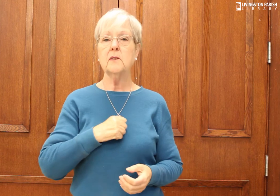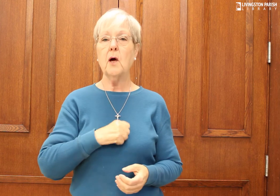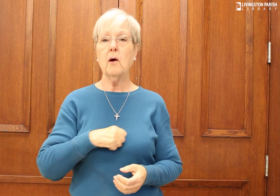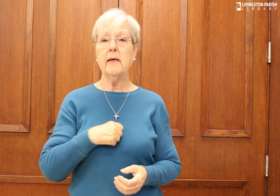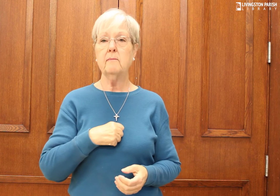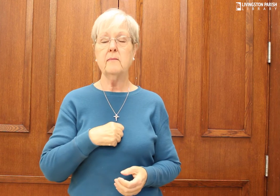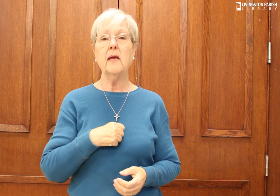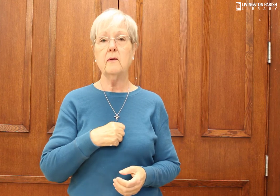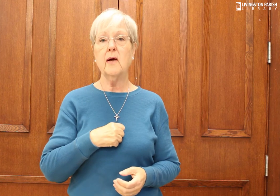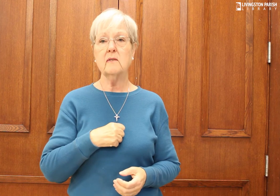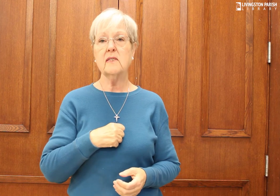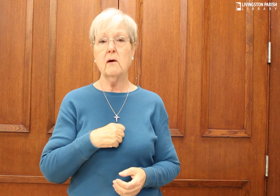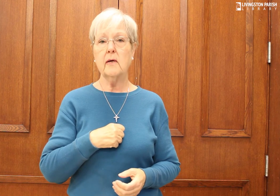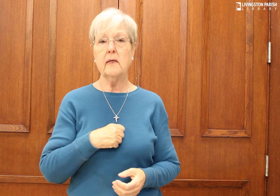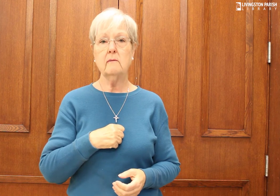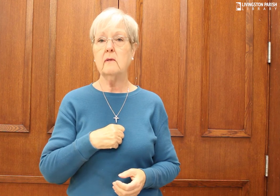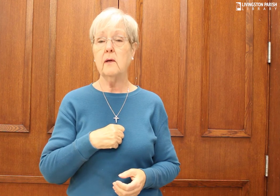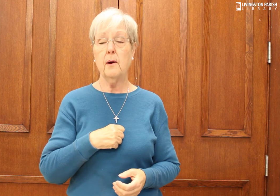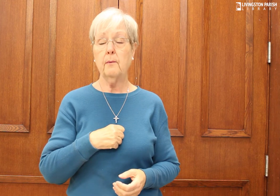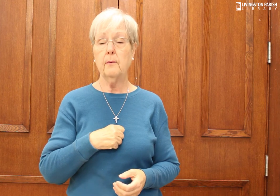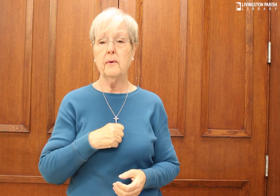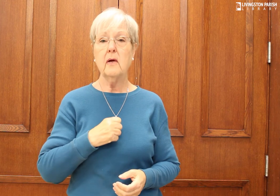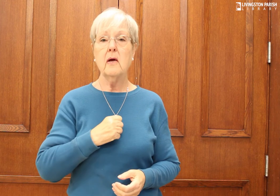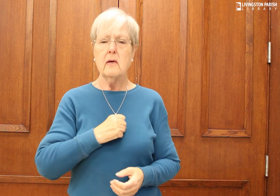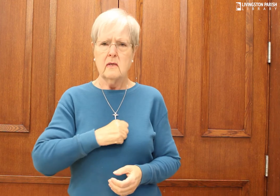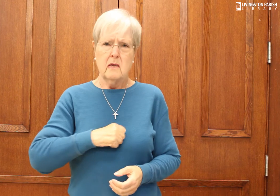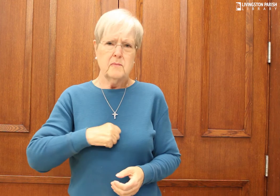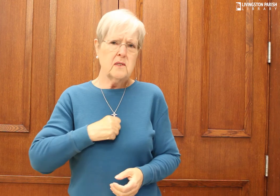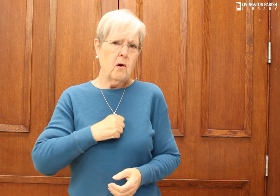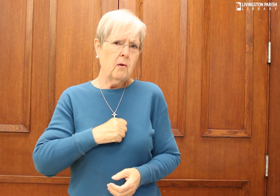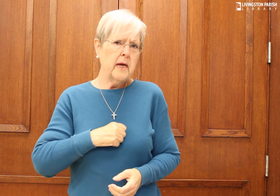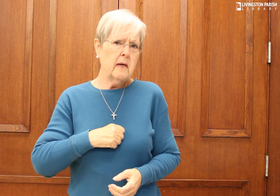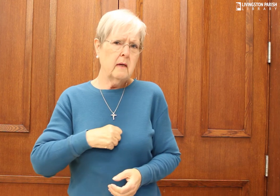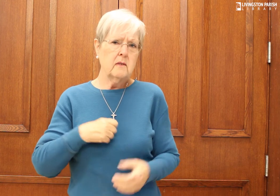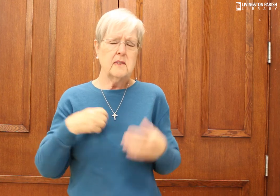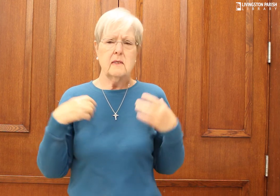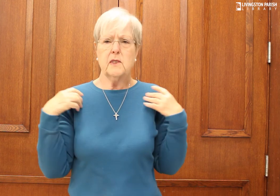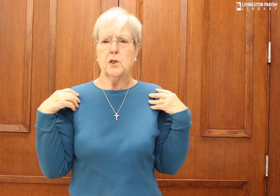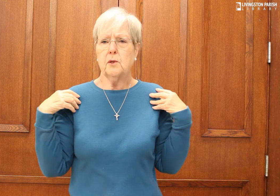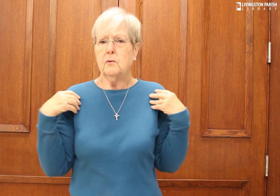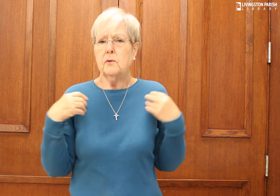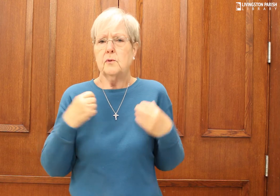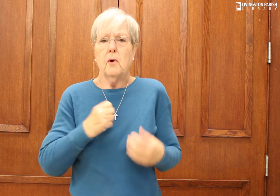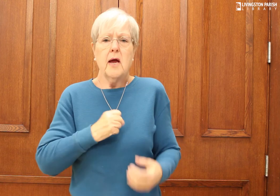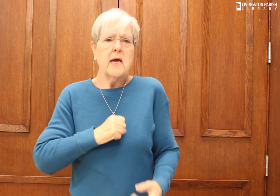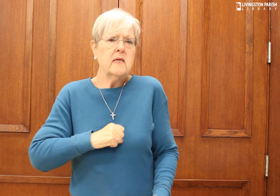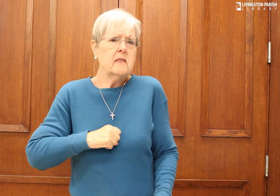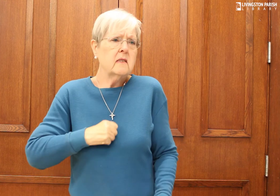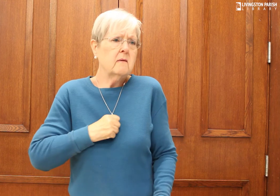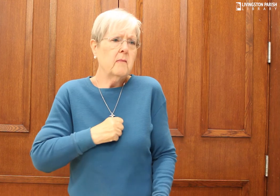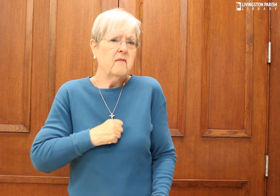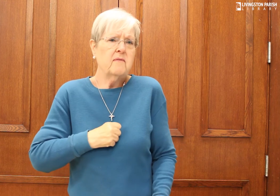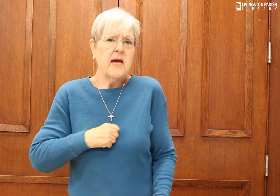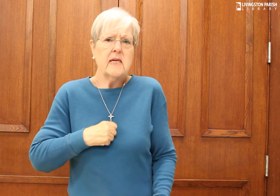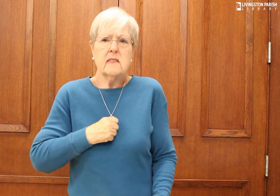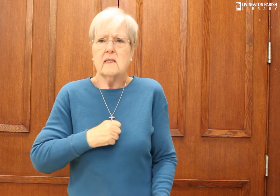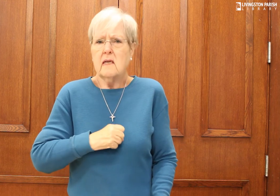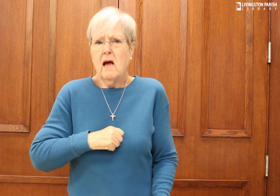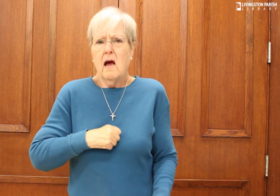Sorry. Now, do I look sorry? No. I'm sorry. You see my shoulders raise and my face.